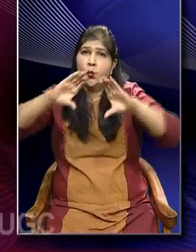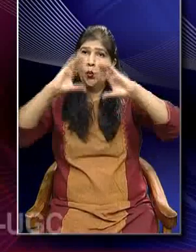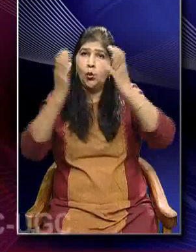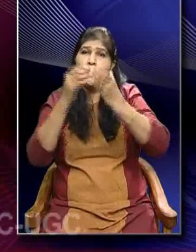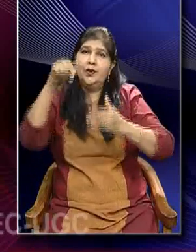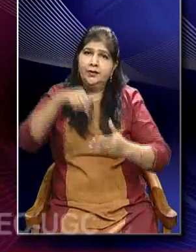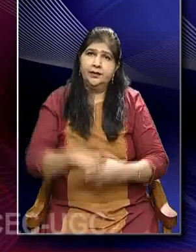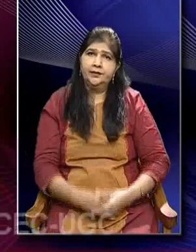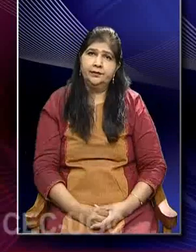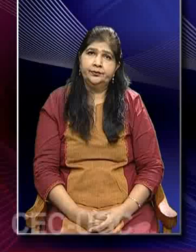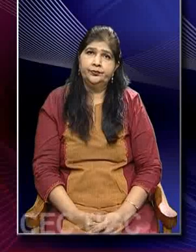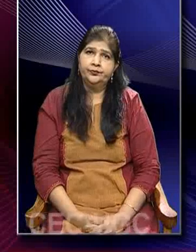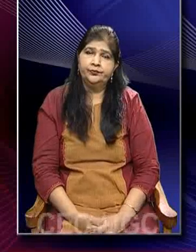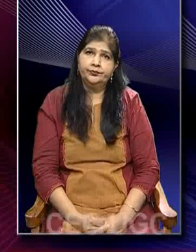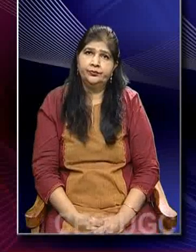globalization.